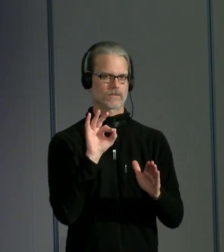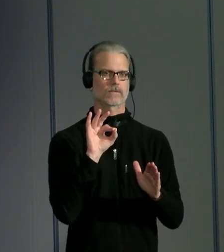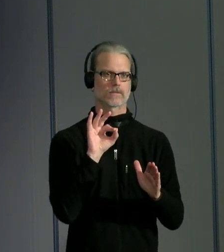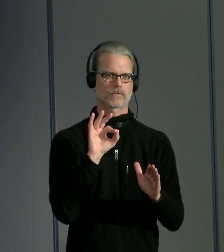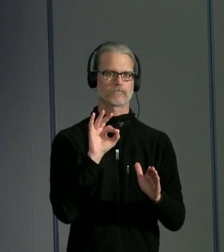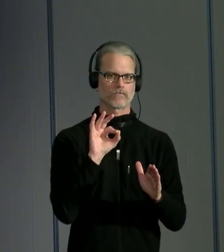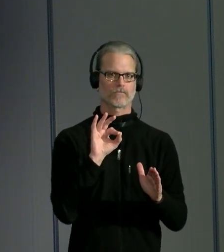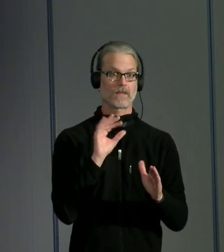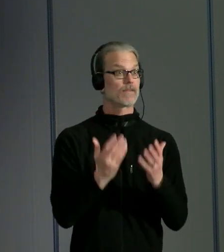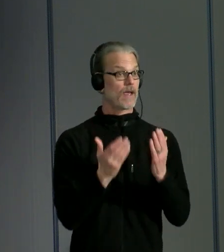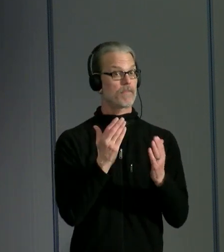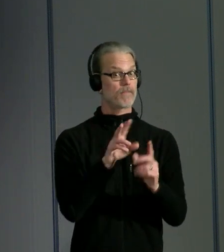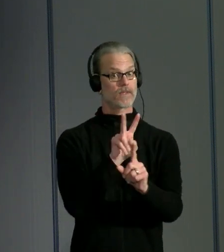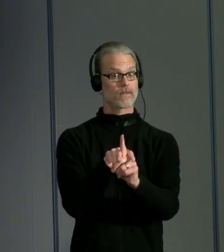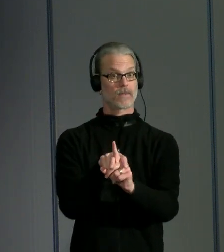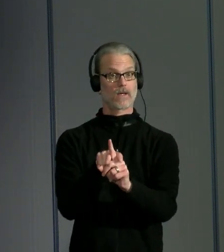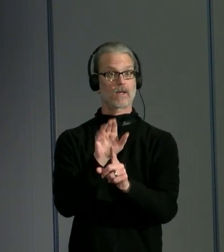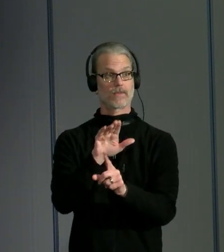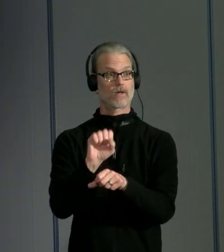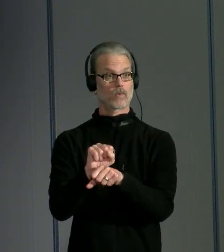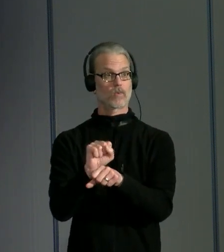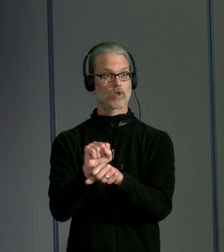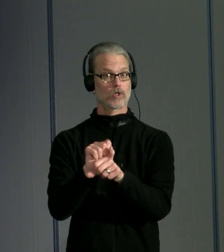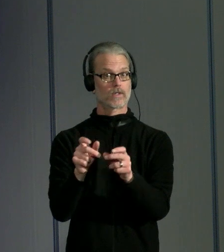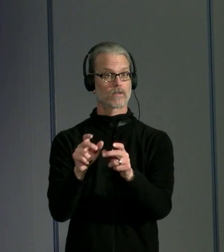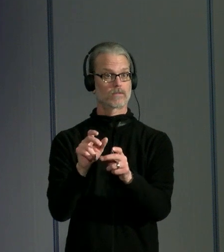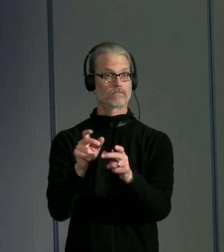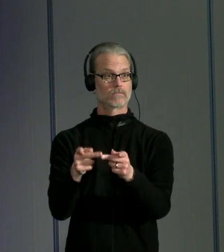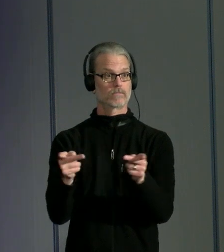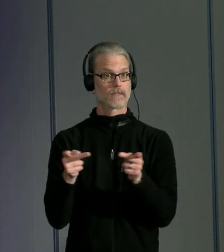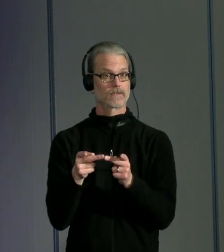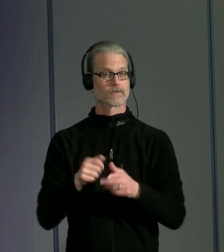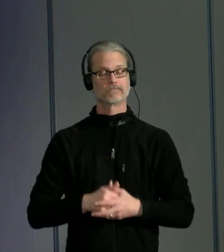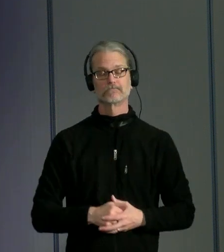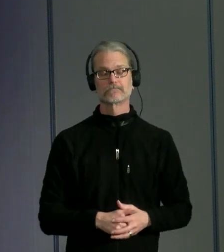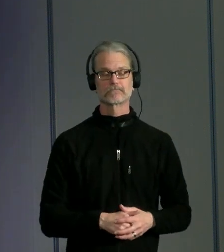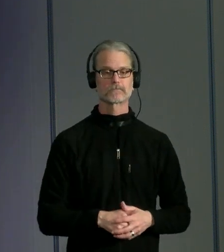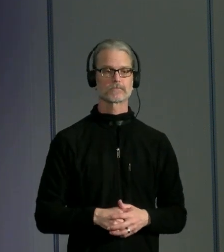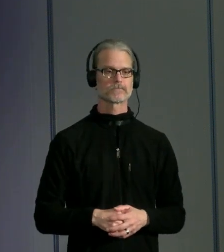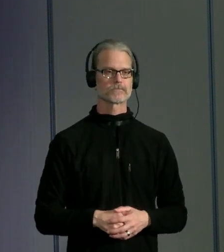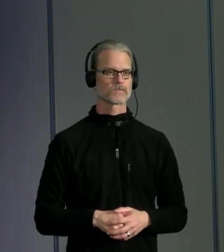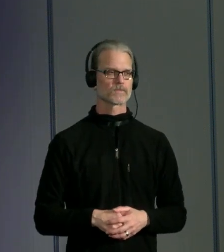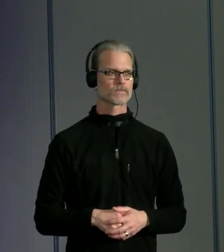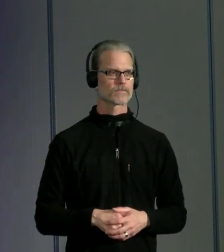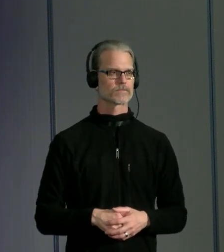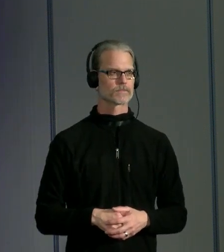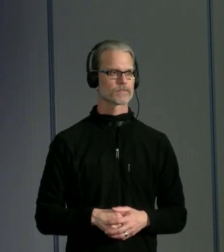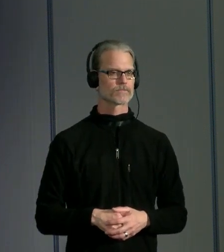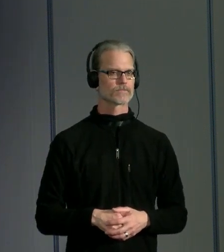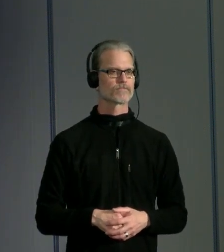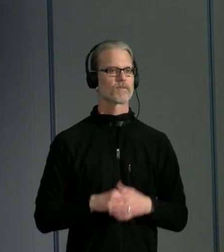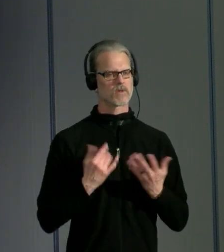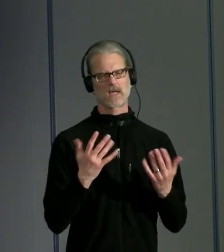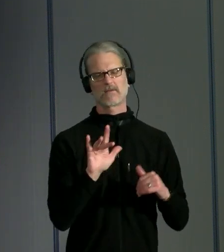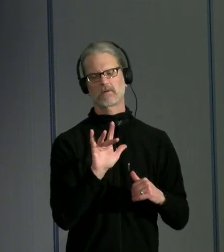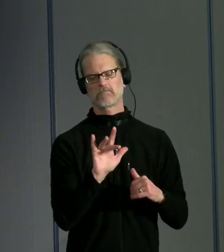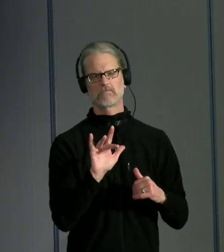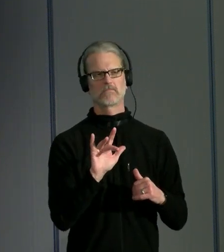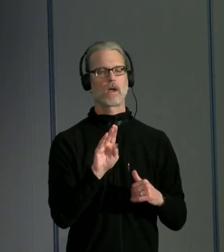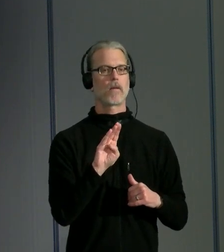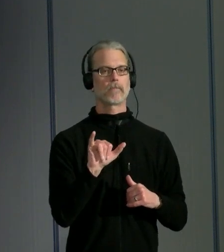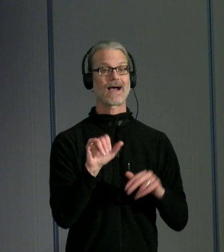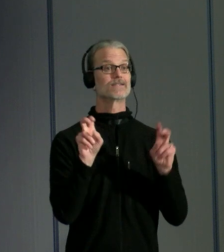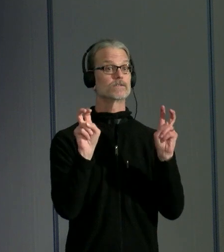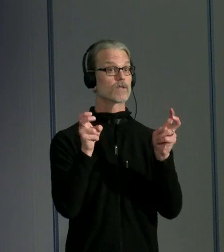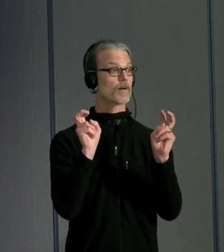feasible in their work environment for their job task. Okay, so let's pretend we clicked into by